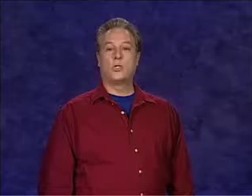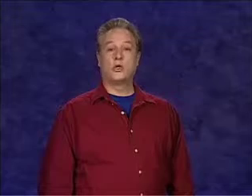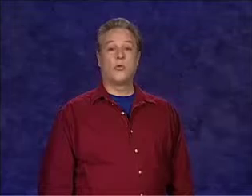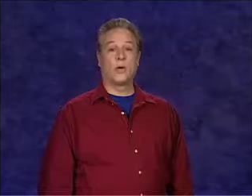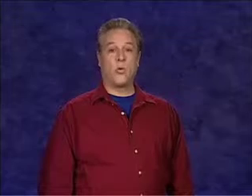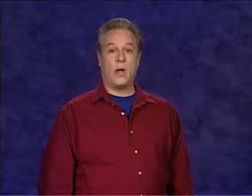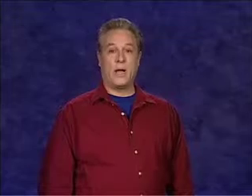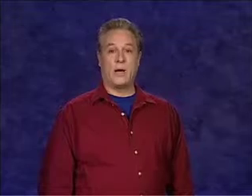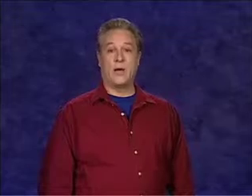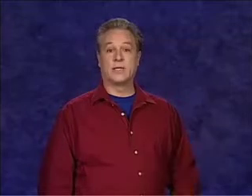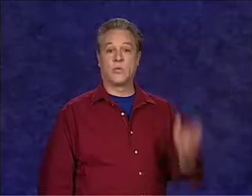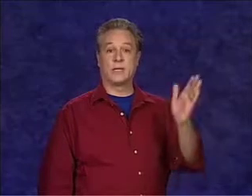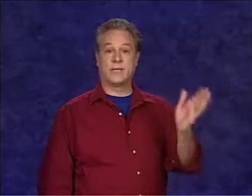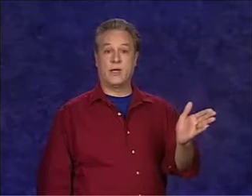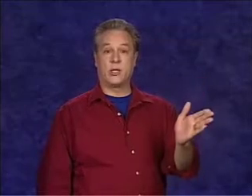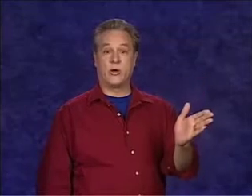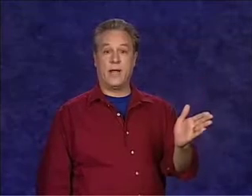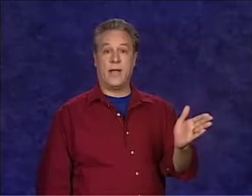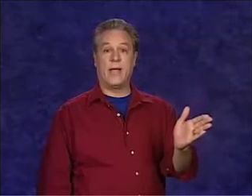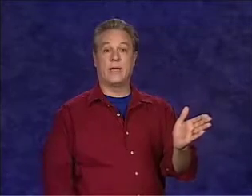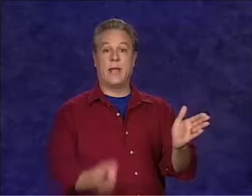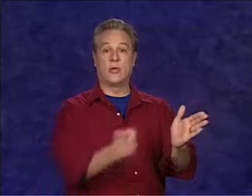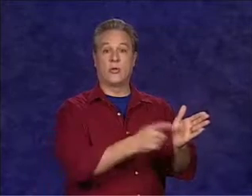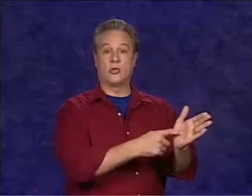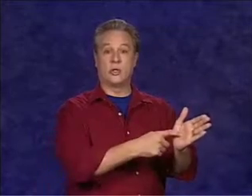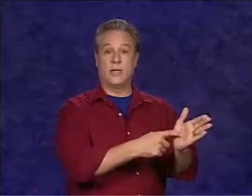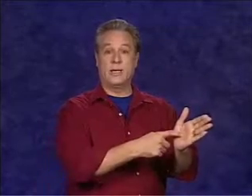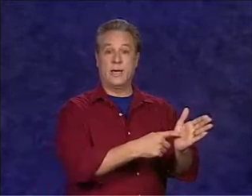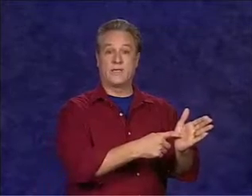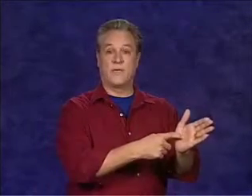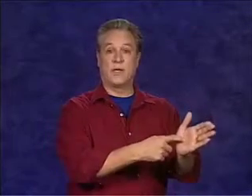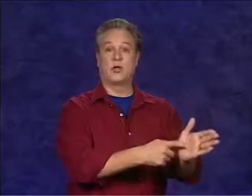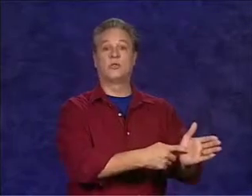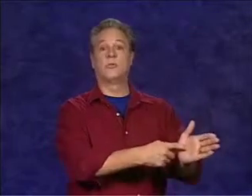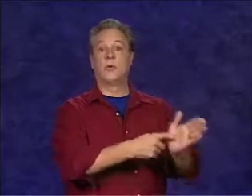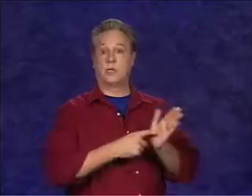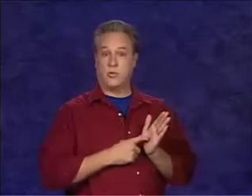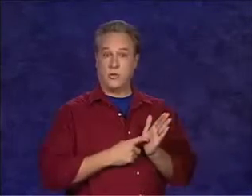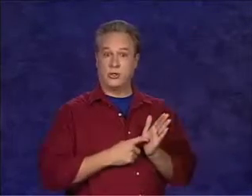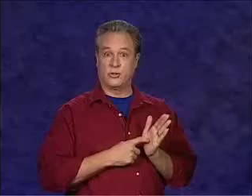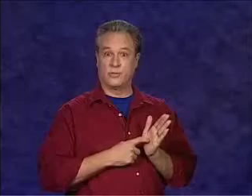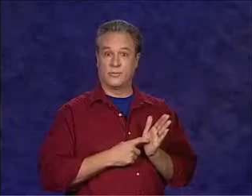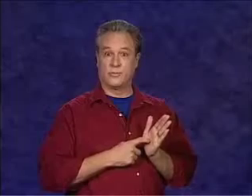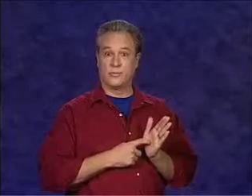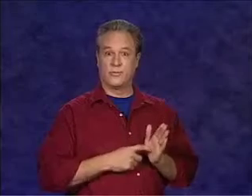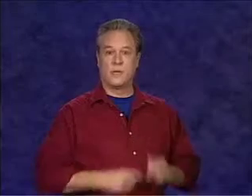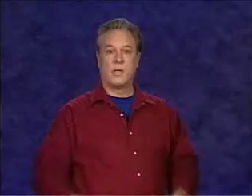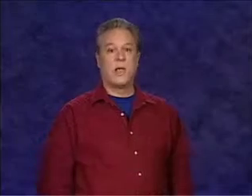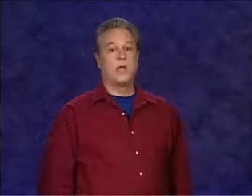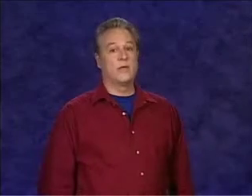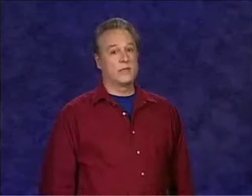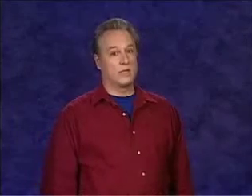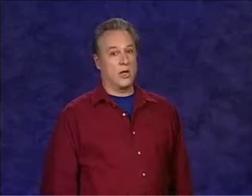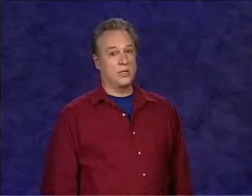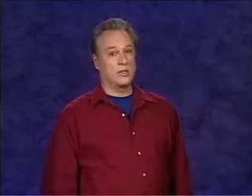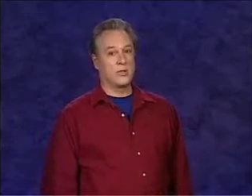What you require is resting on your hand and you use your index finger to pull it towards you. This is also the